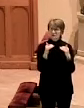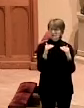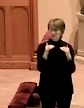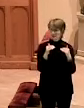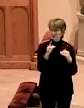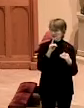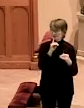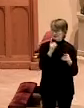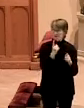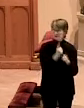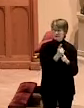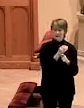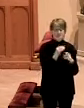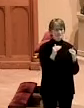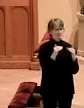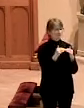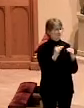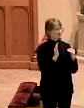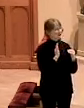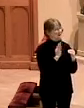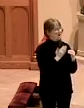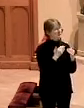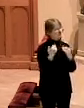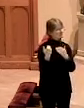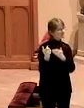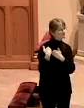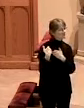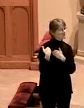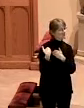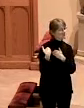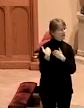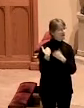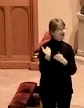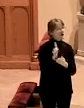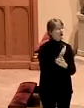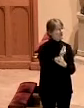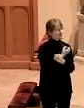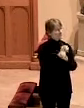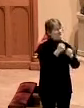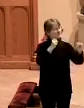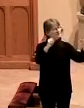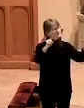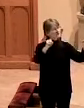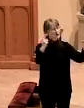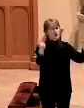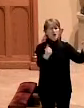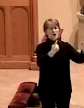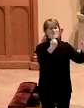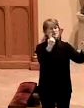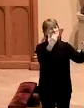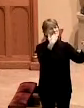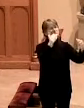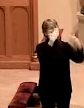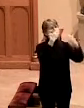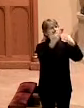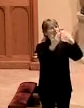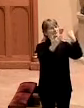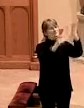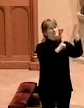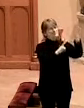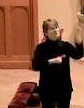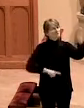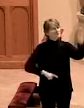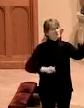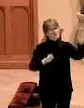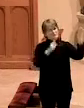It is right and just. It is truly right and just. Our duty and our salvation, always and everywhere, to give you thanks, Lord,